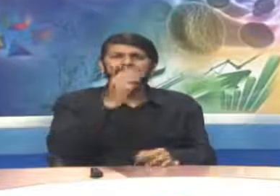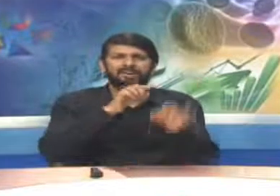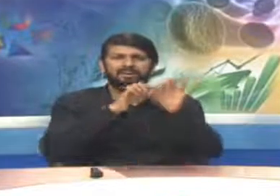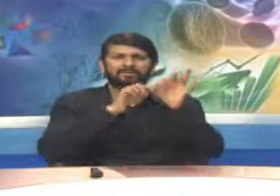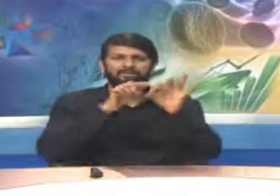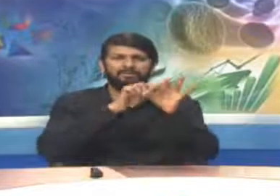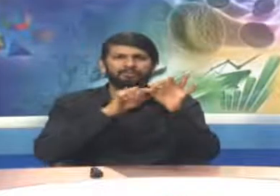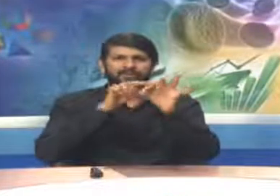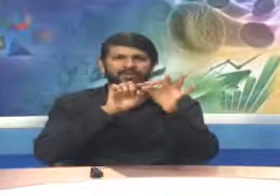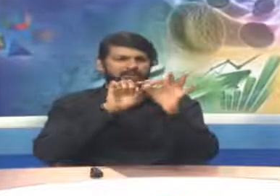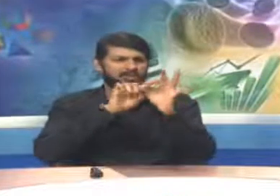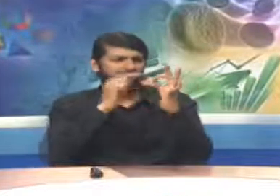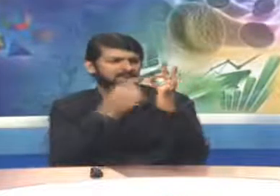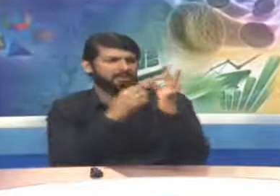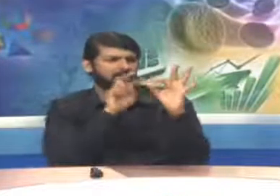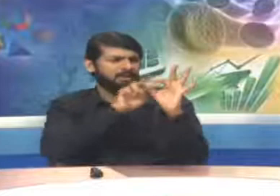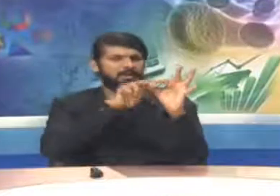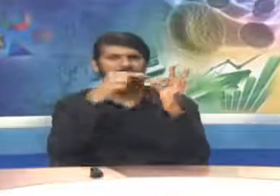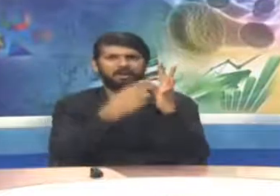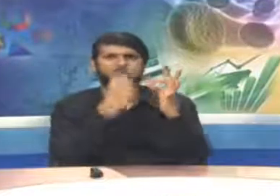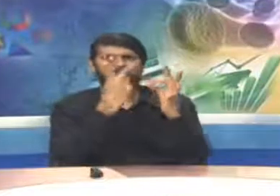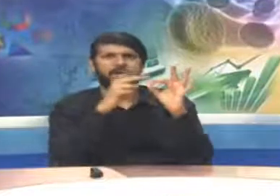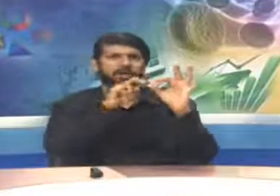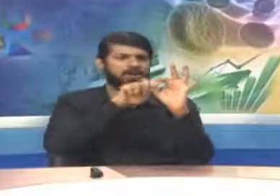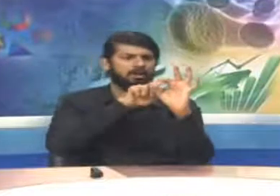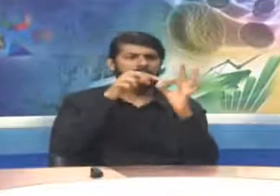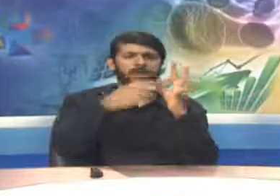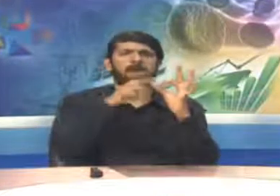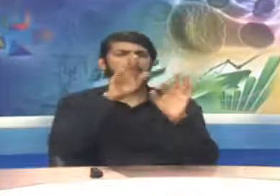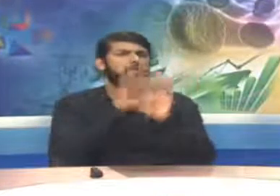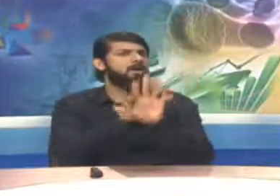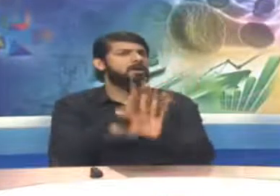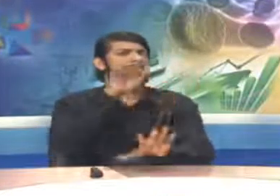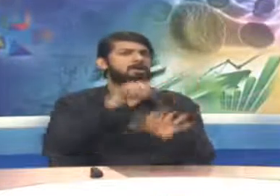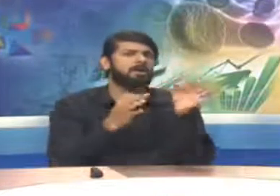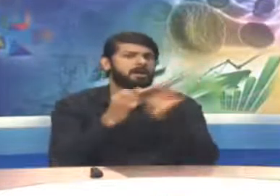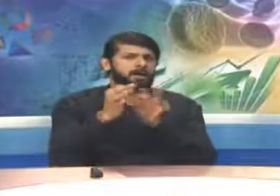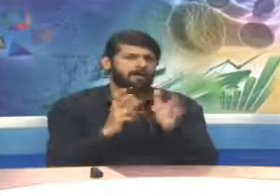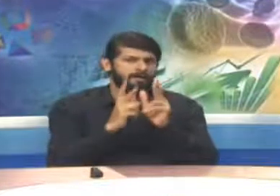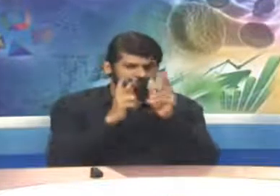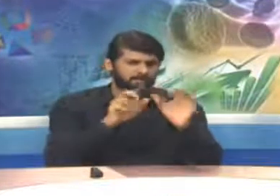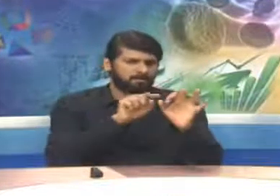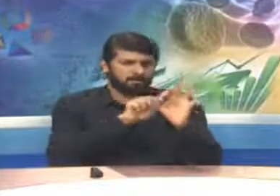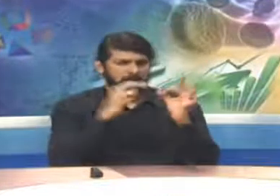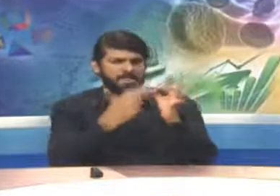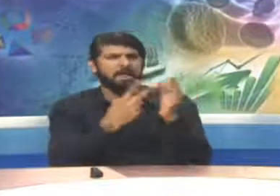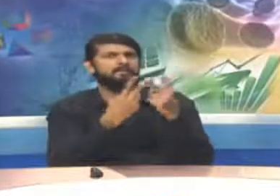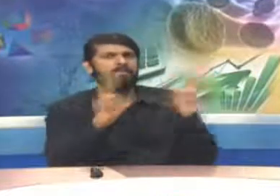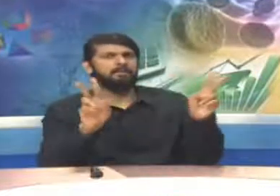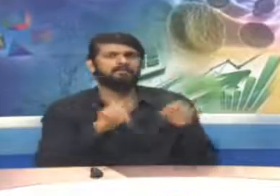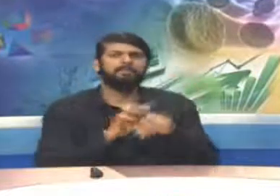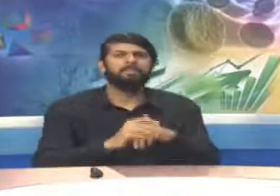constitute two aspects of same reality. For example,